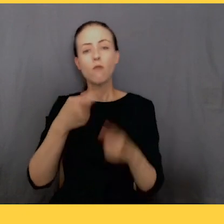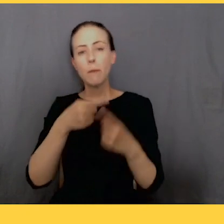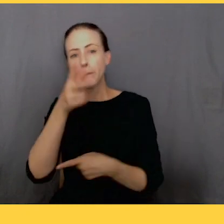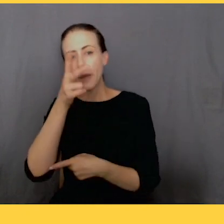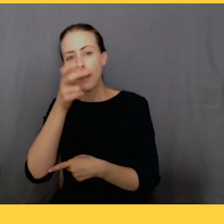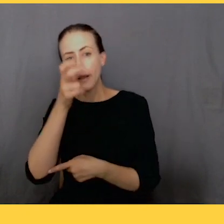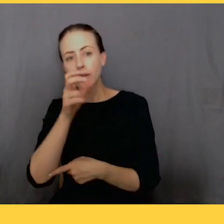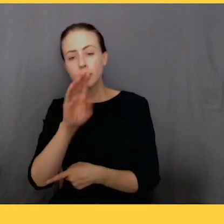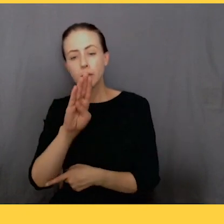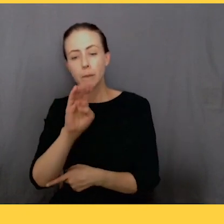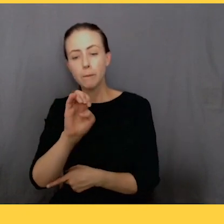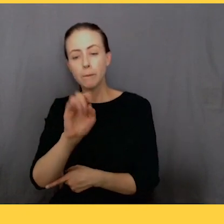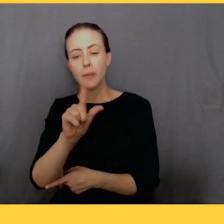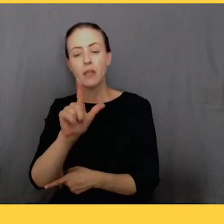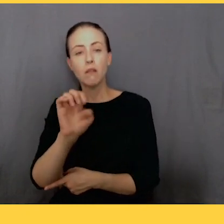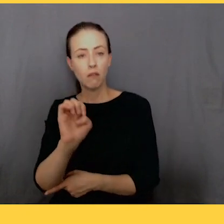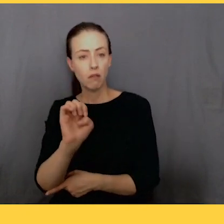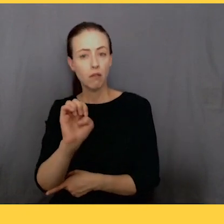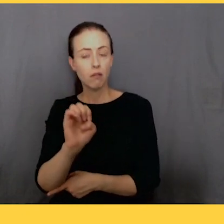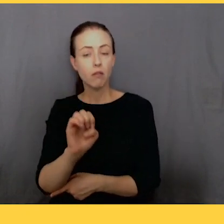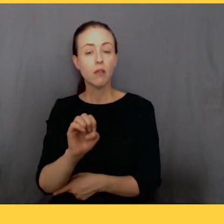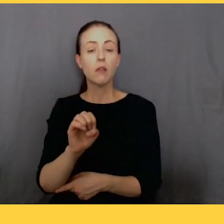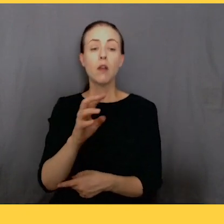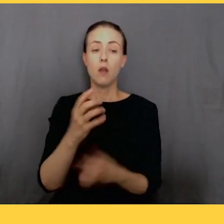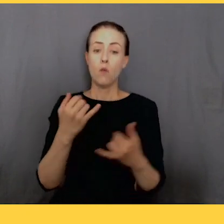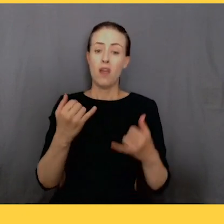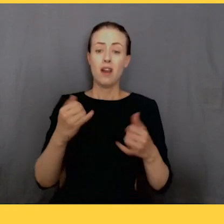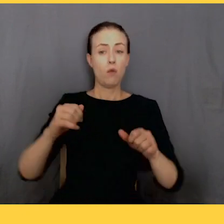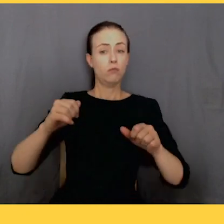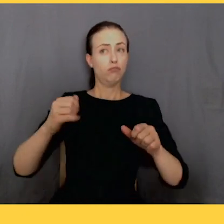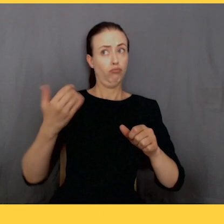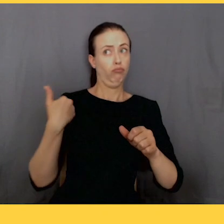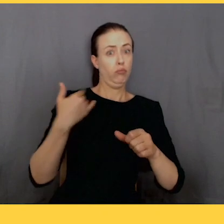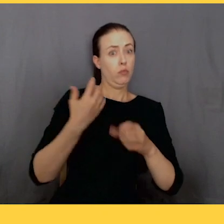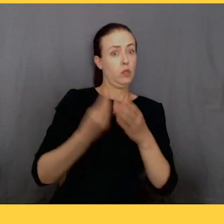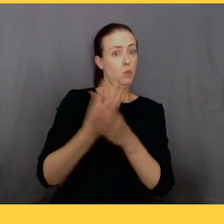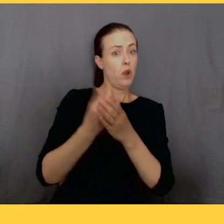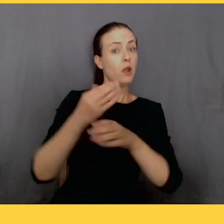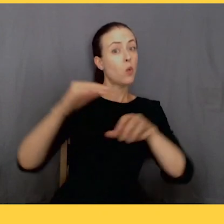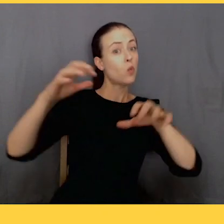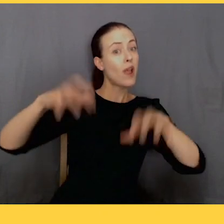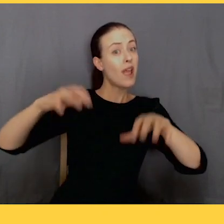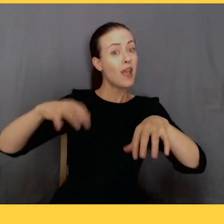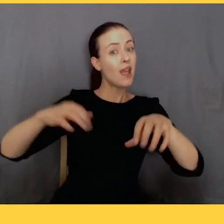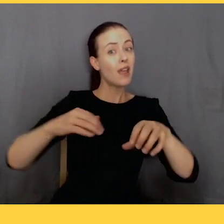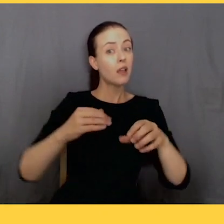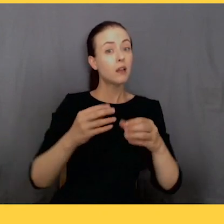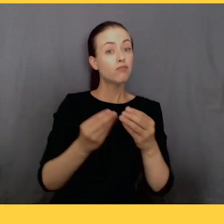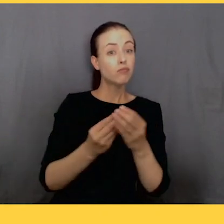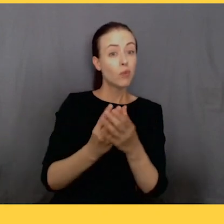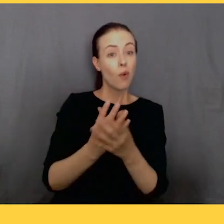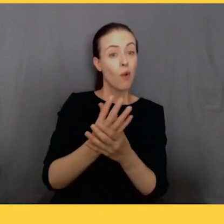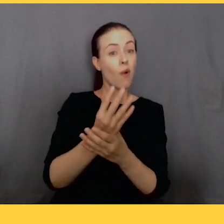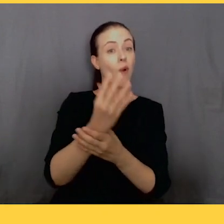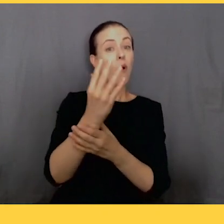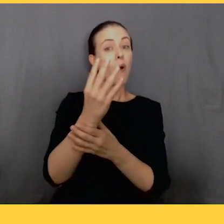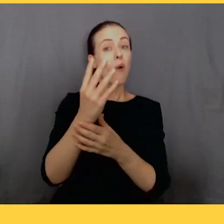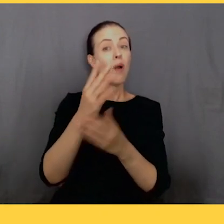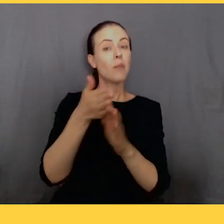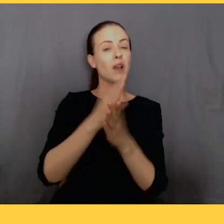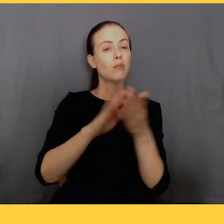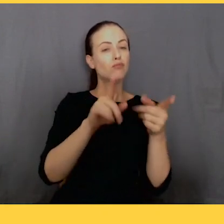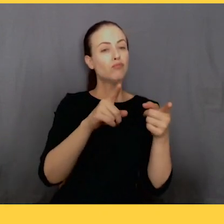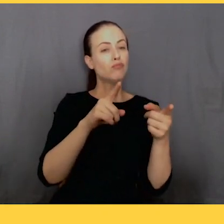overgrown brushes that will dry out during the summer season. We have 10 of the state's 20 most